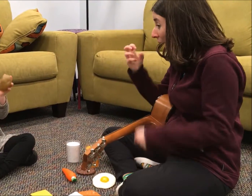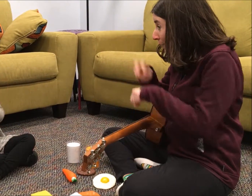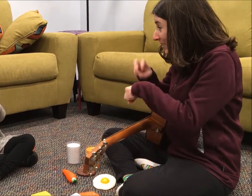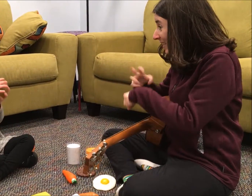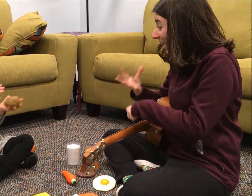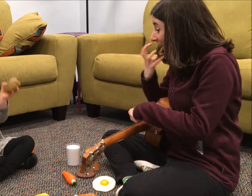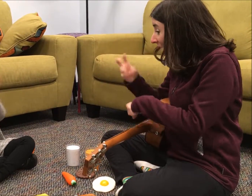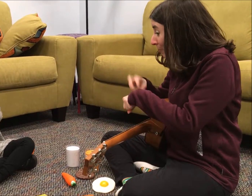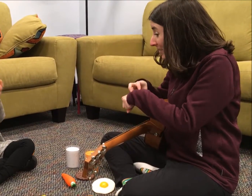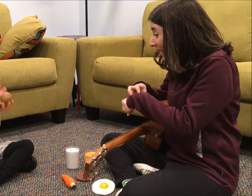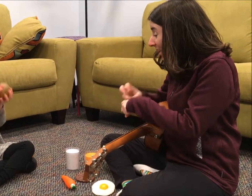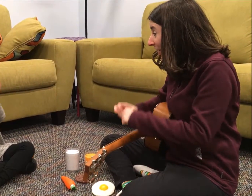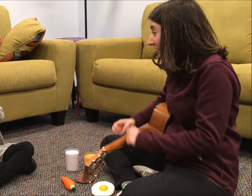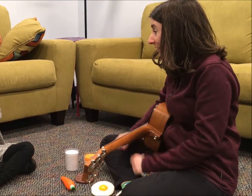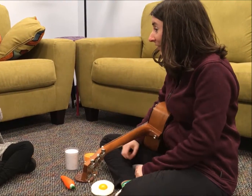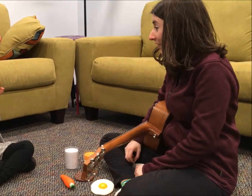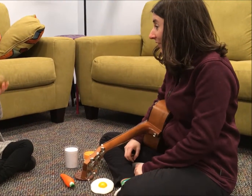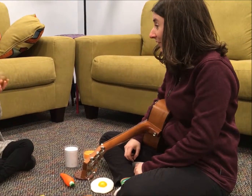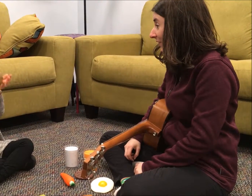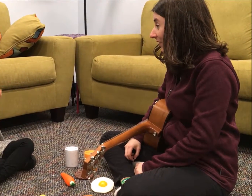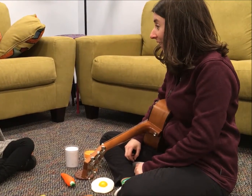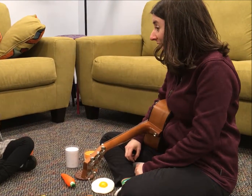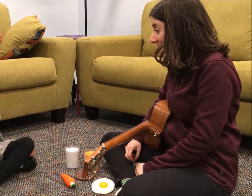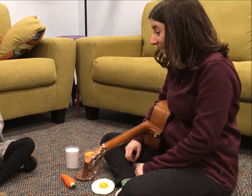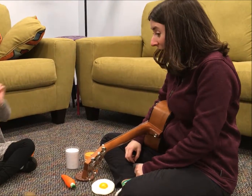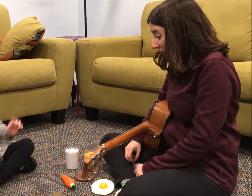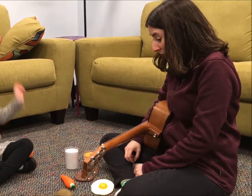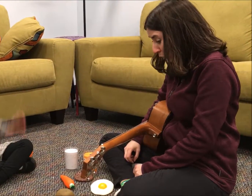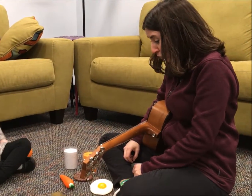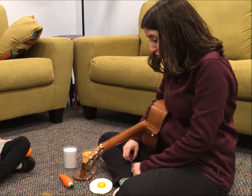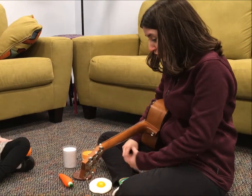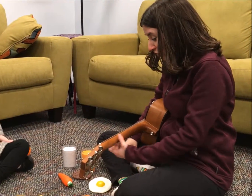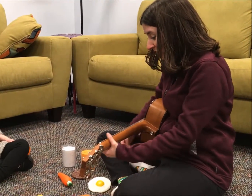Hot potato, hot potato. Hot, hot, hot. Ouch.